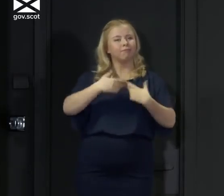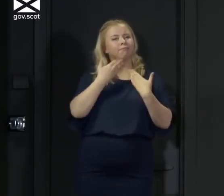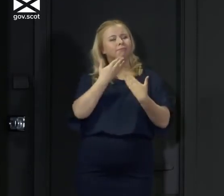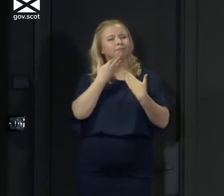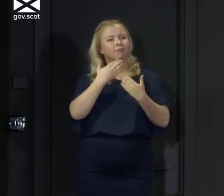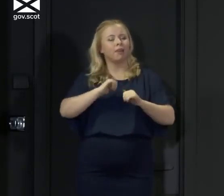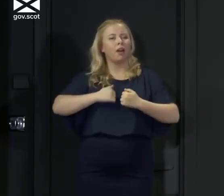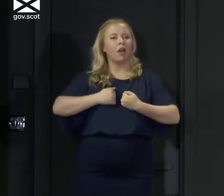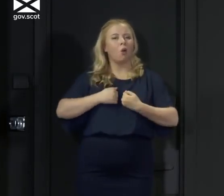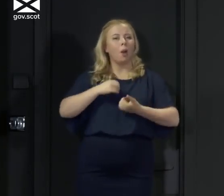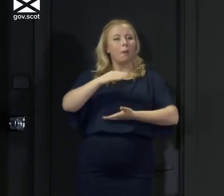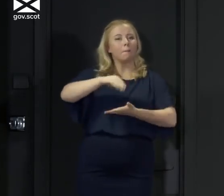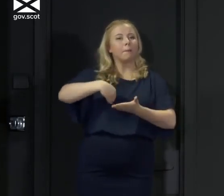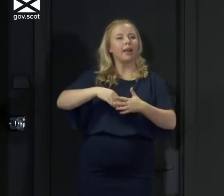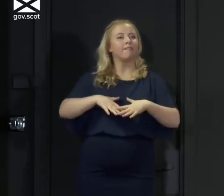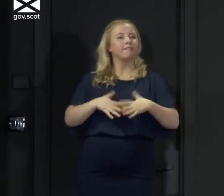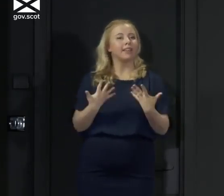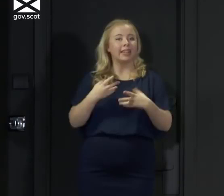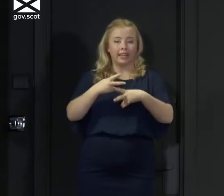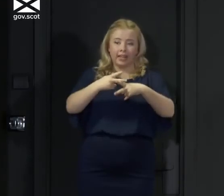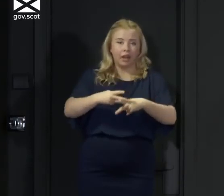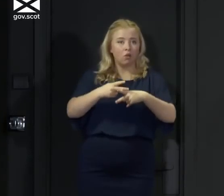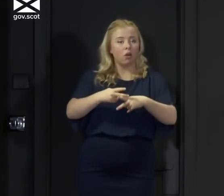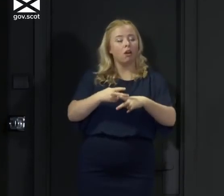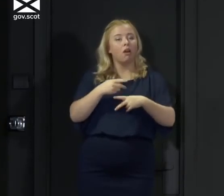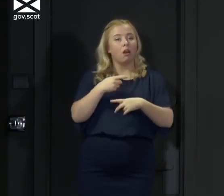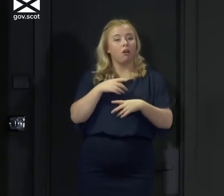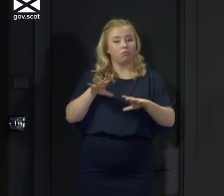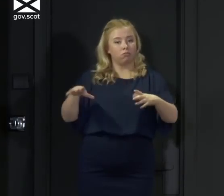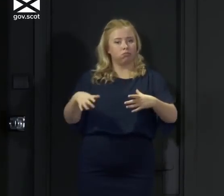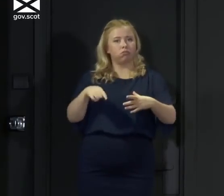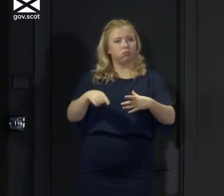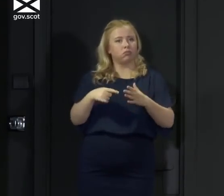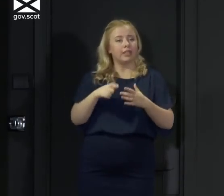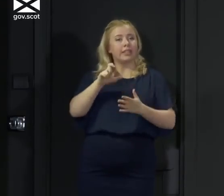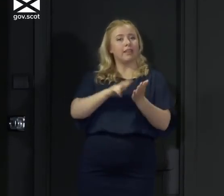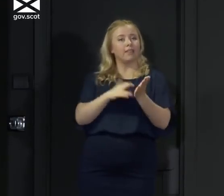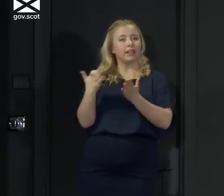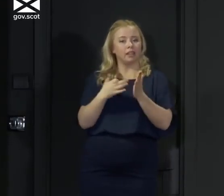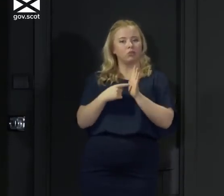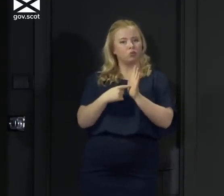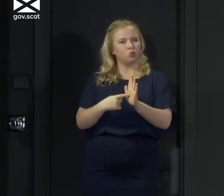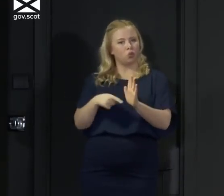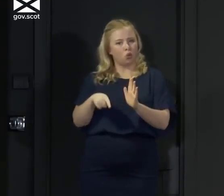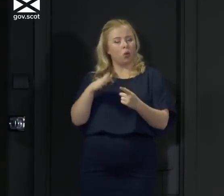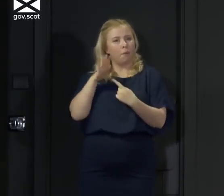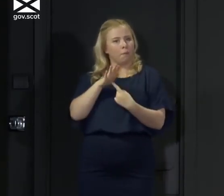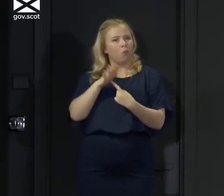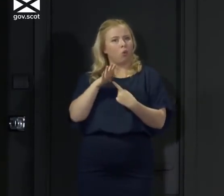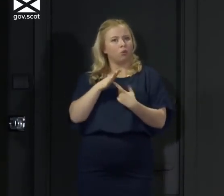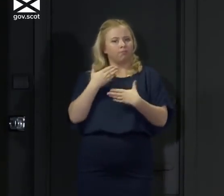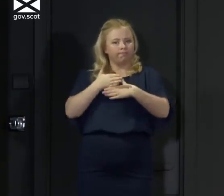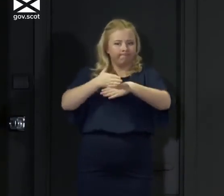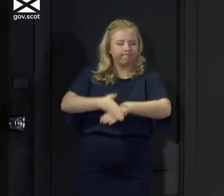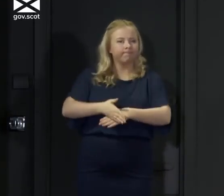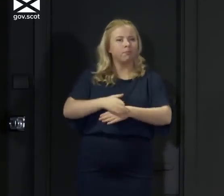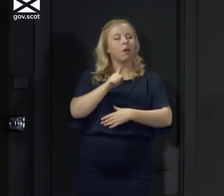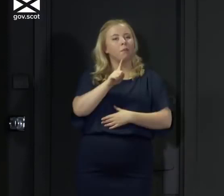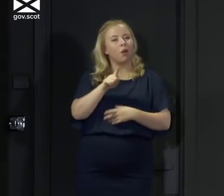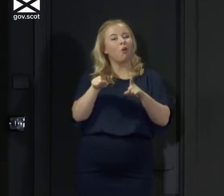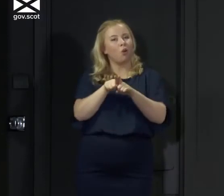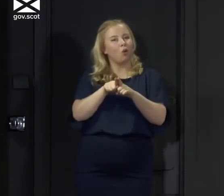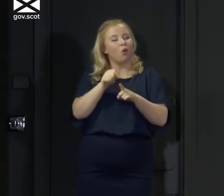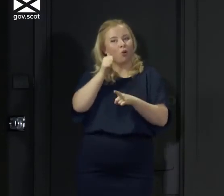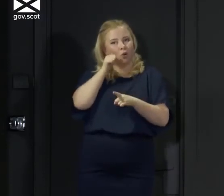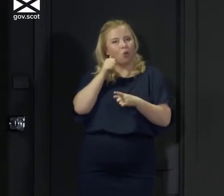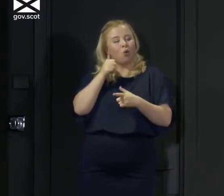unpaid carers. This pandemic has demonstrated again the importance of what you do, but it has also, I know, created